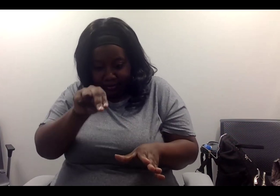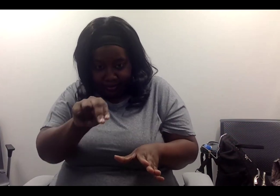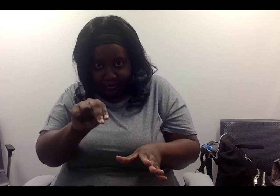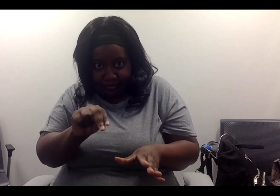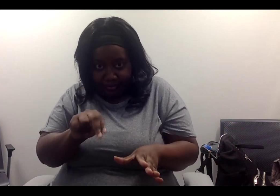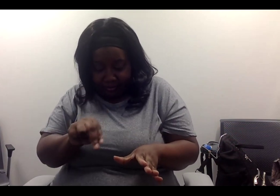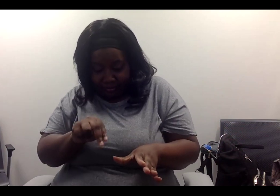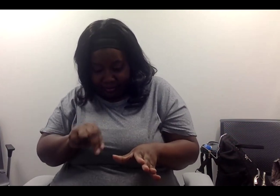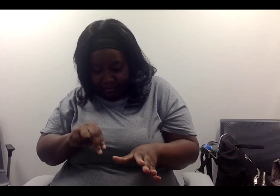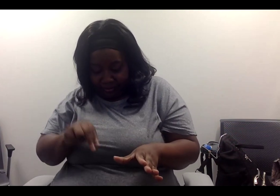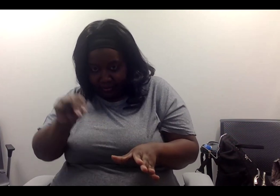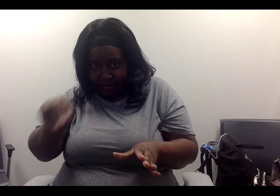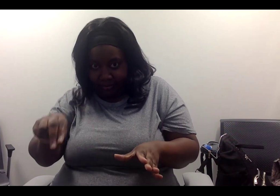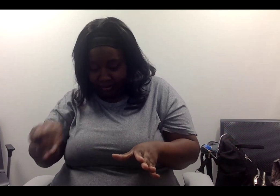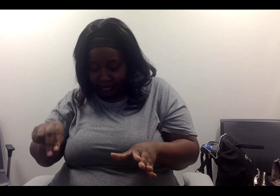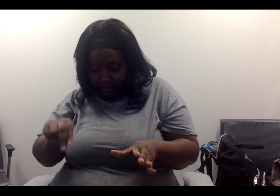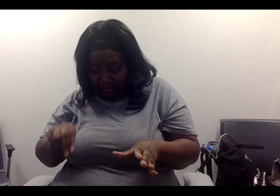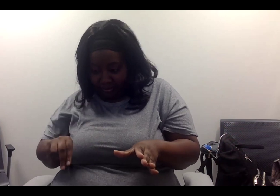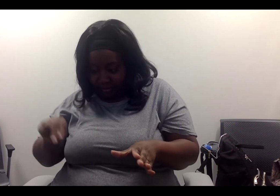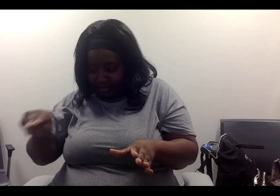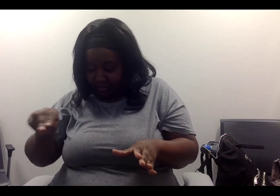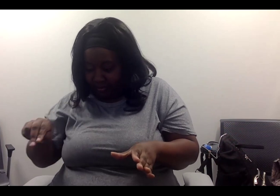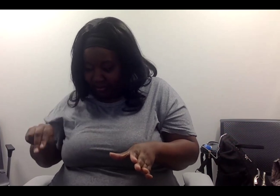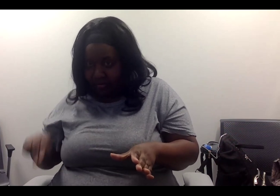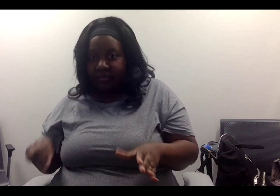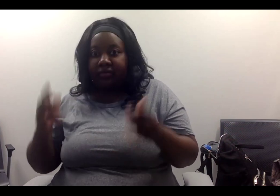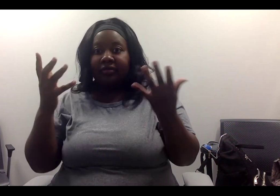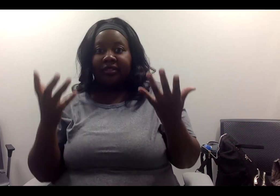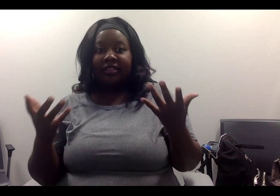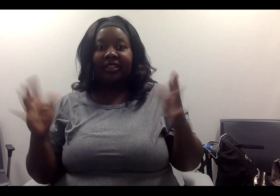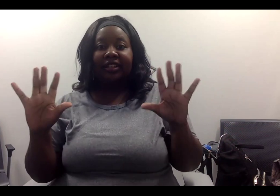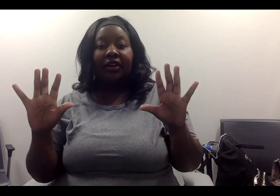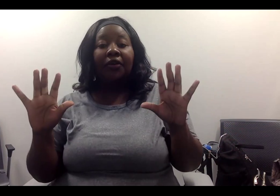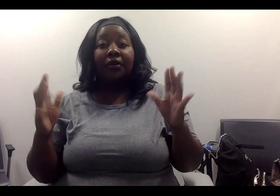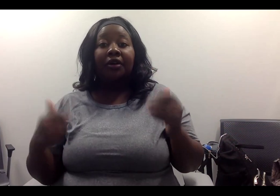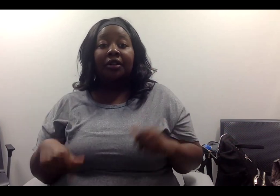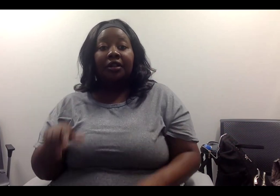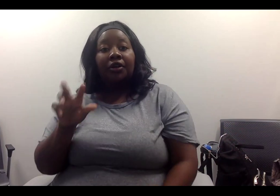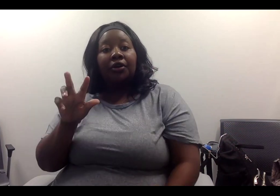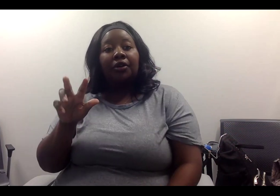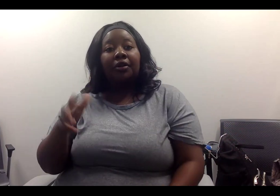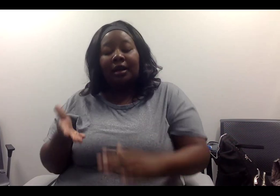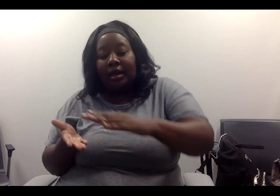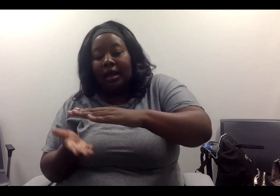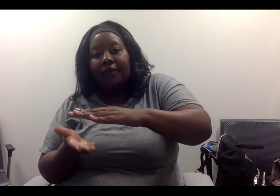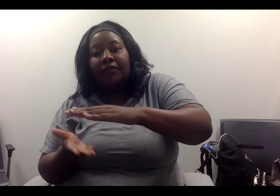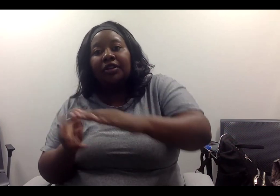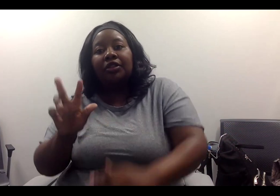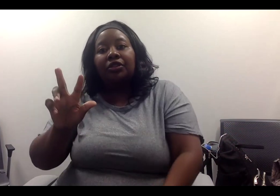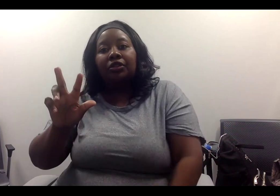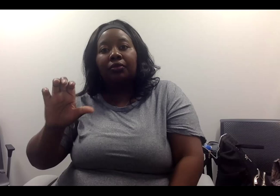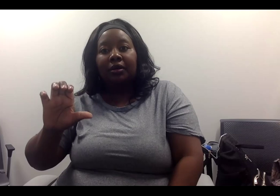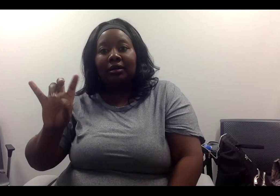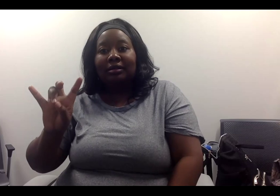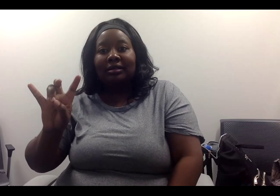the top's not too smooth. And that's it. This is now ready to transfer into the center of a 375-degree oven for